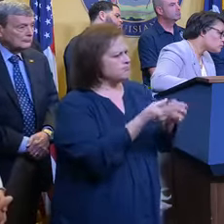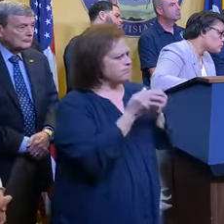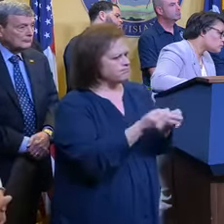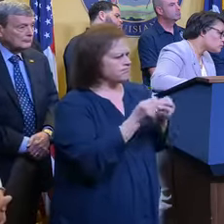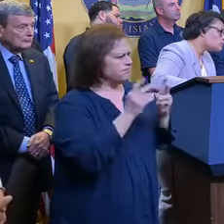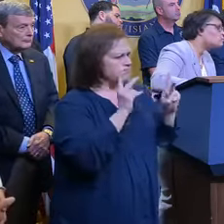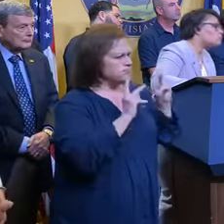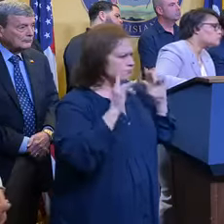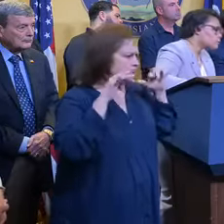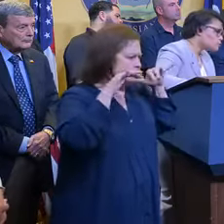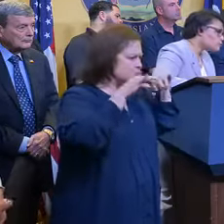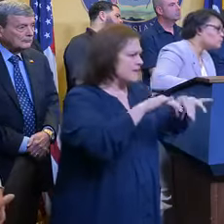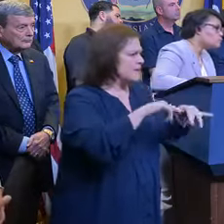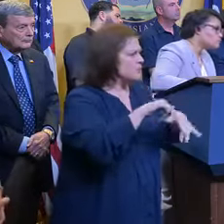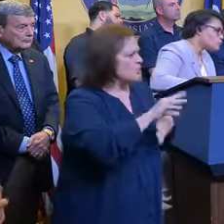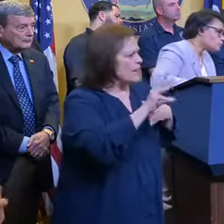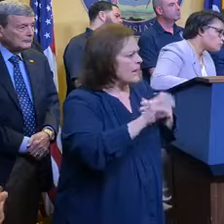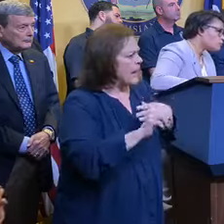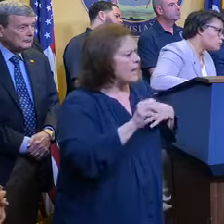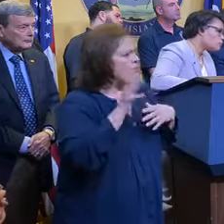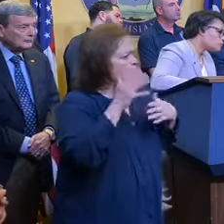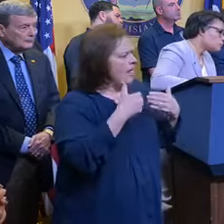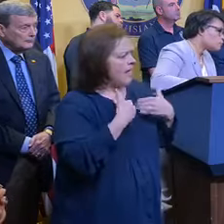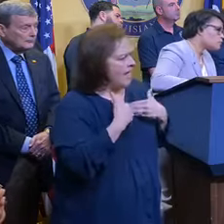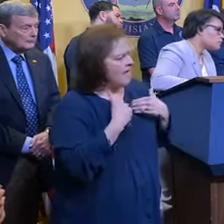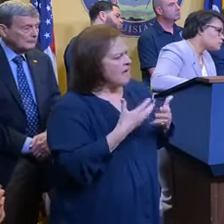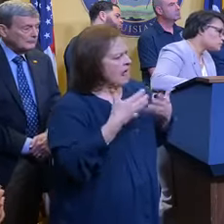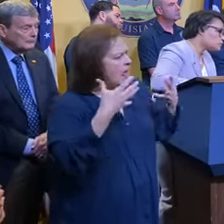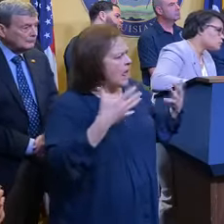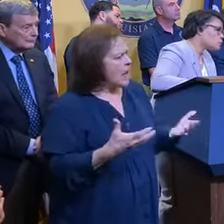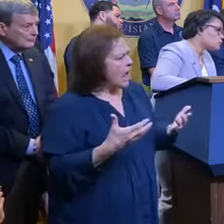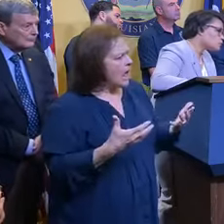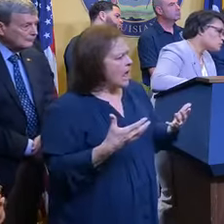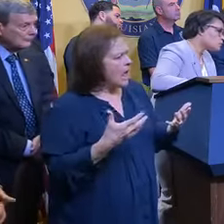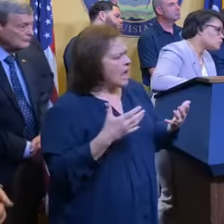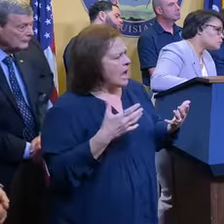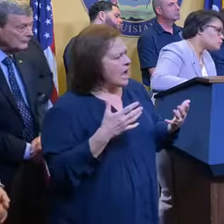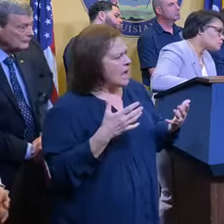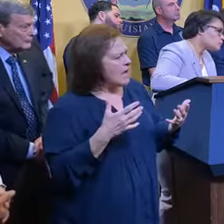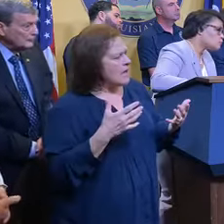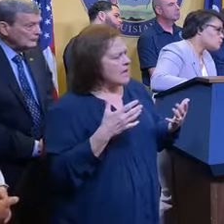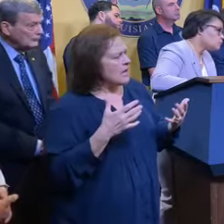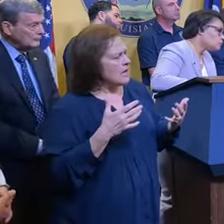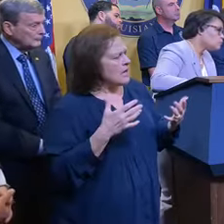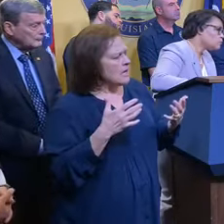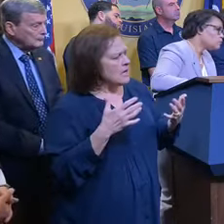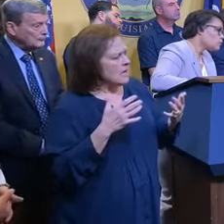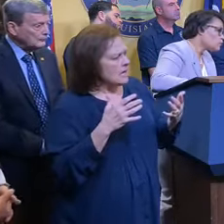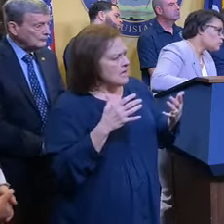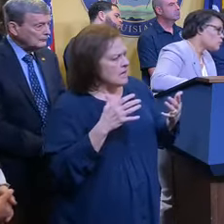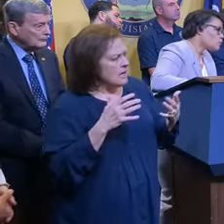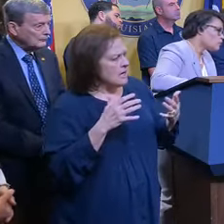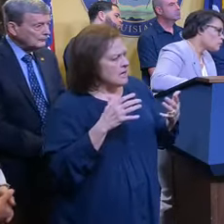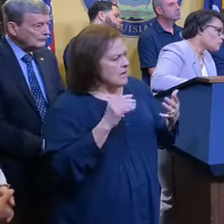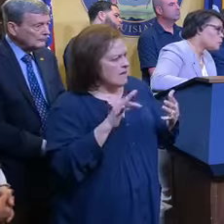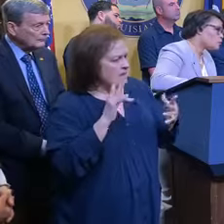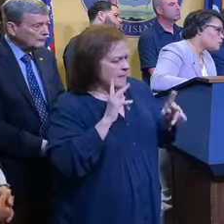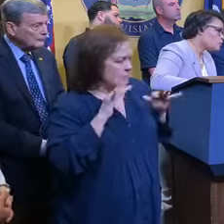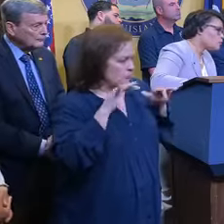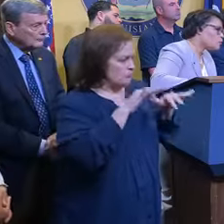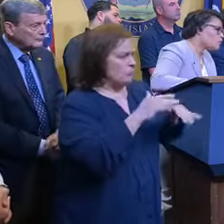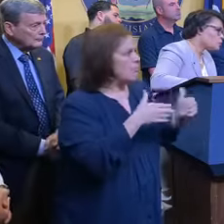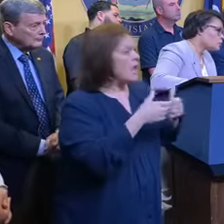this weekend, being that there'll be a lot of pub crawls, even though, the events have been canceled. Is